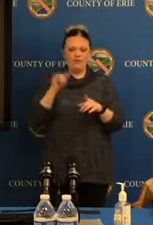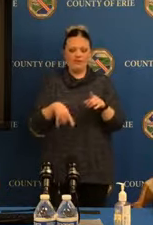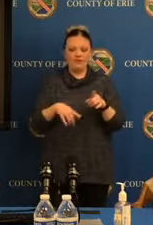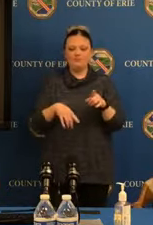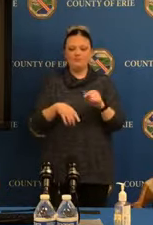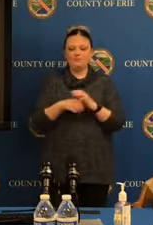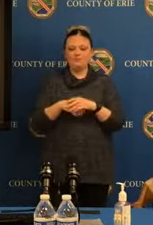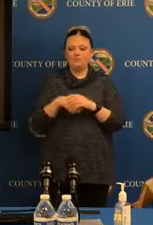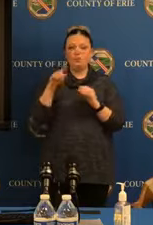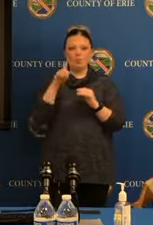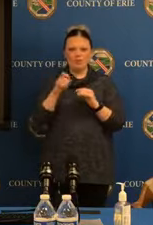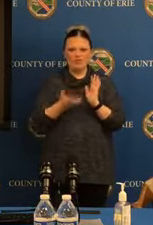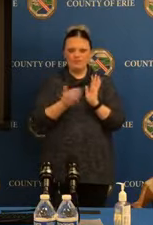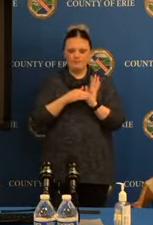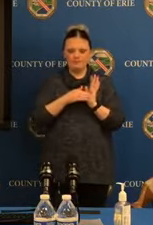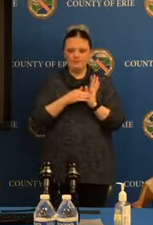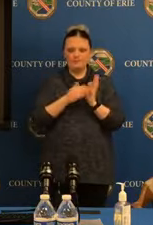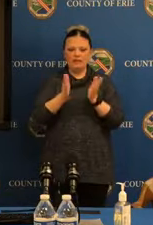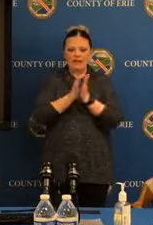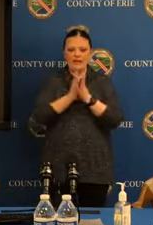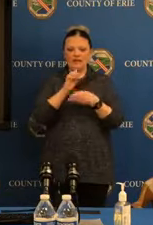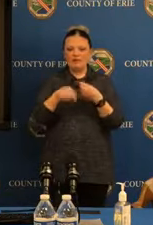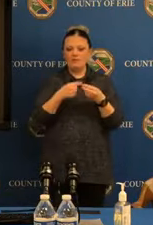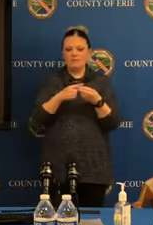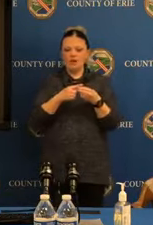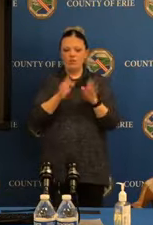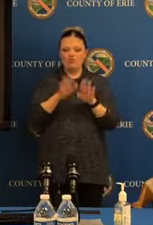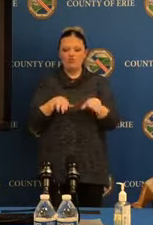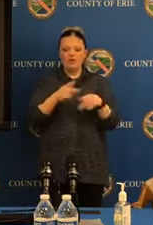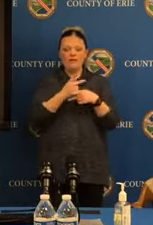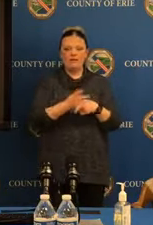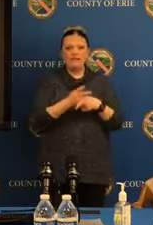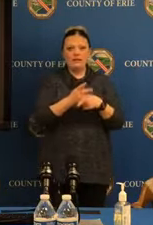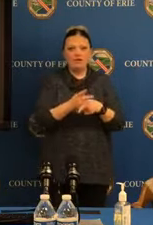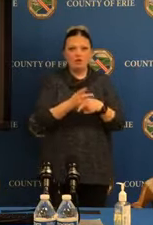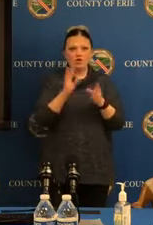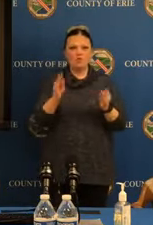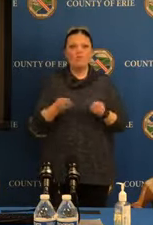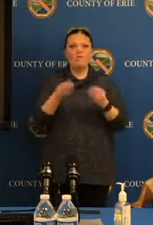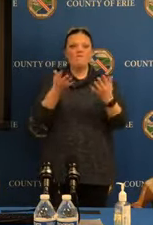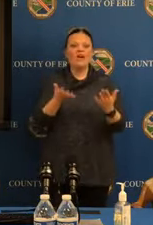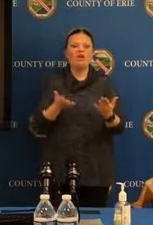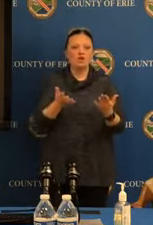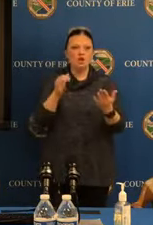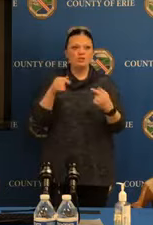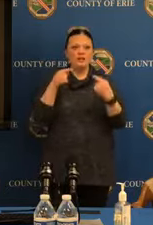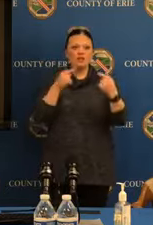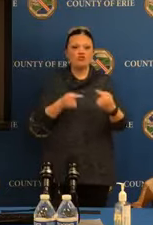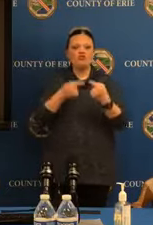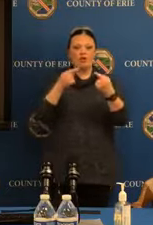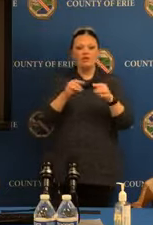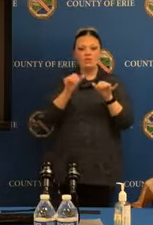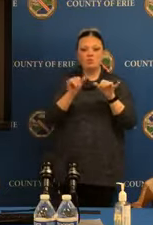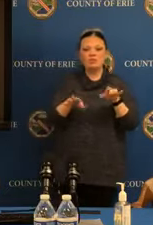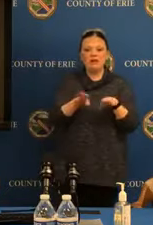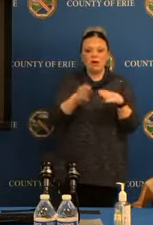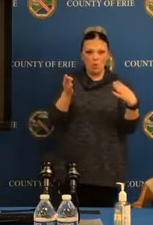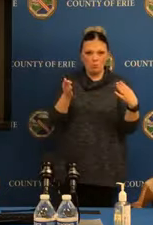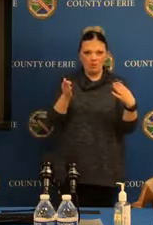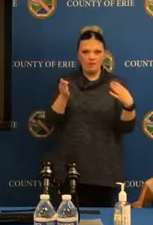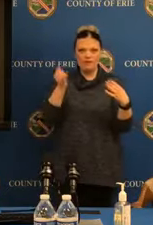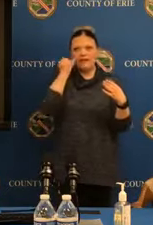asking about both childcare providers who are struggling to stay open and whether